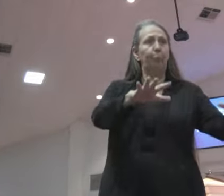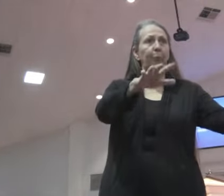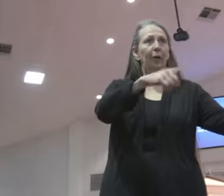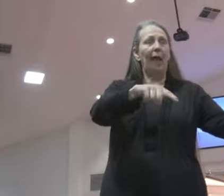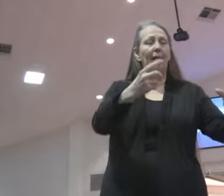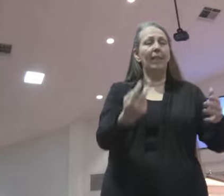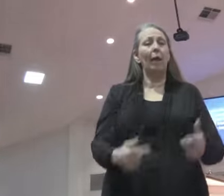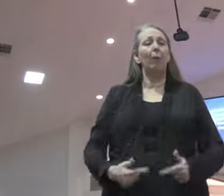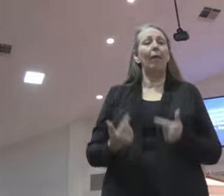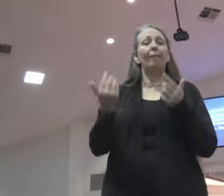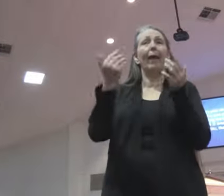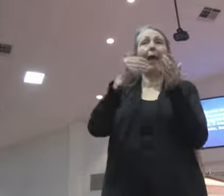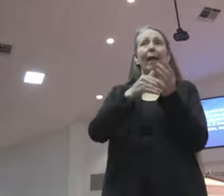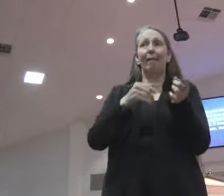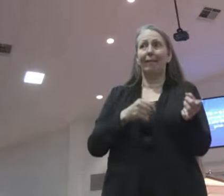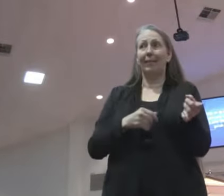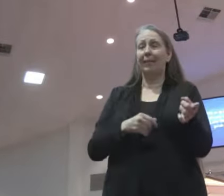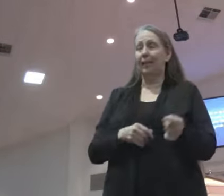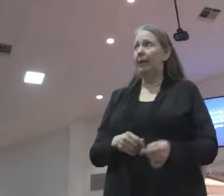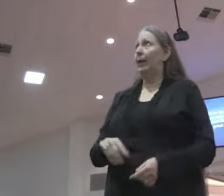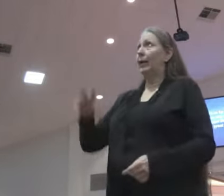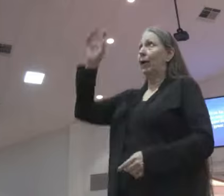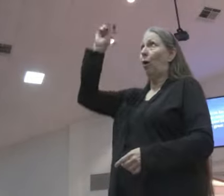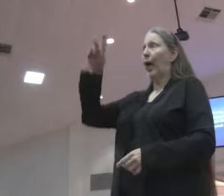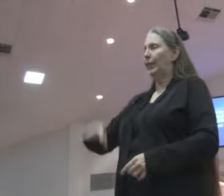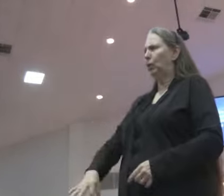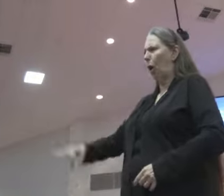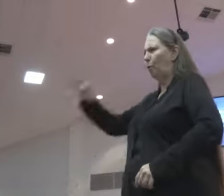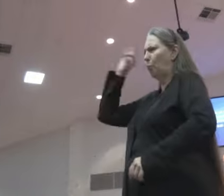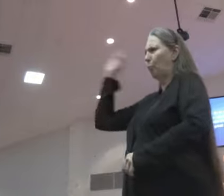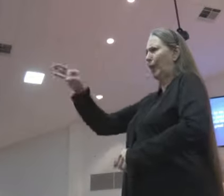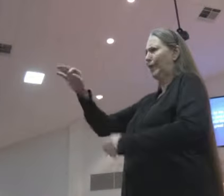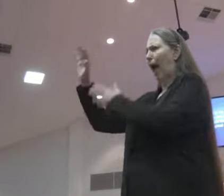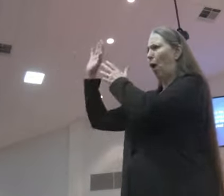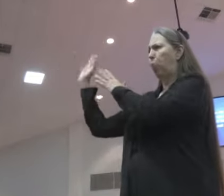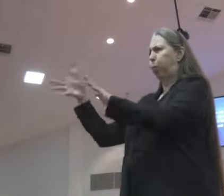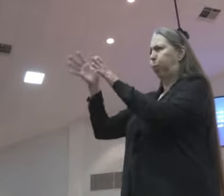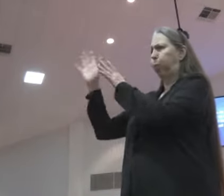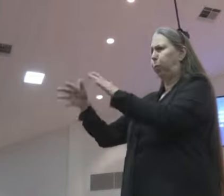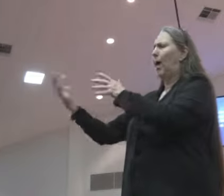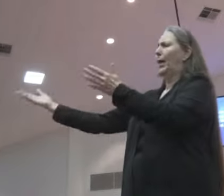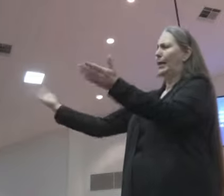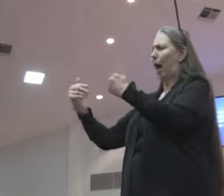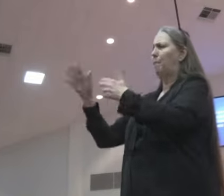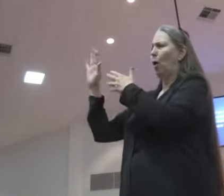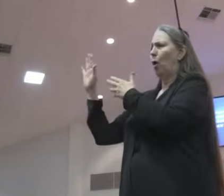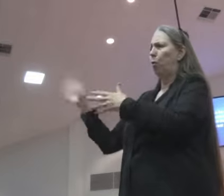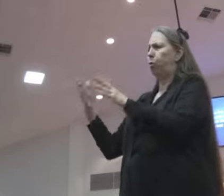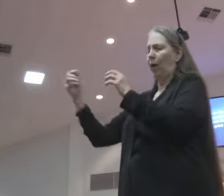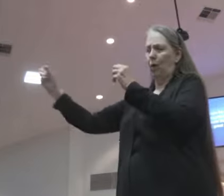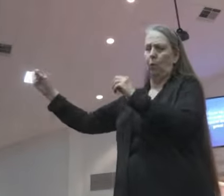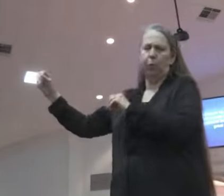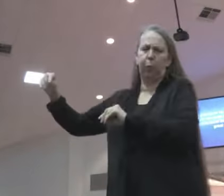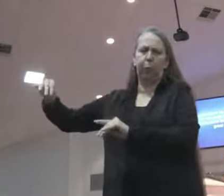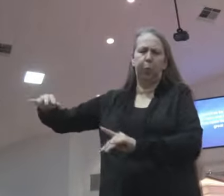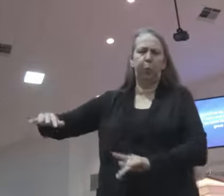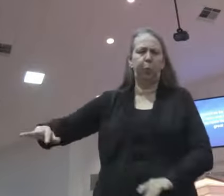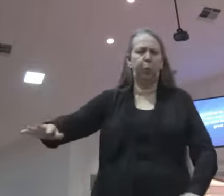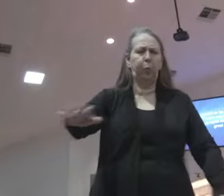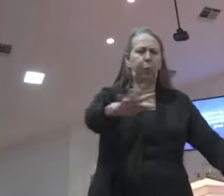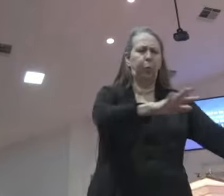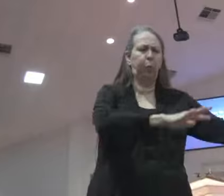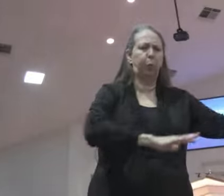that they may live. So I prophesied as he commanded me, and the breath came into them, and